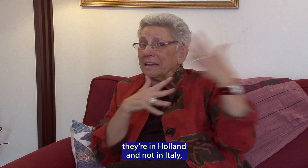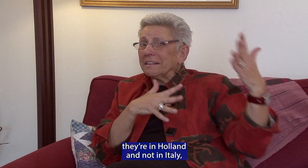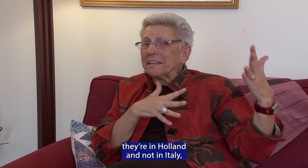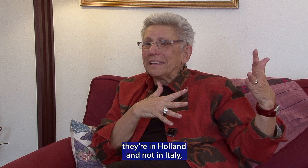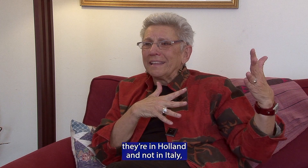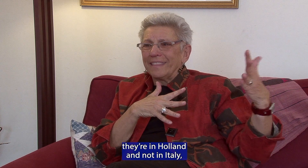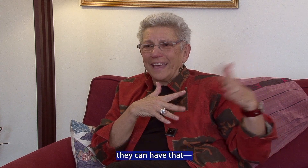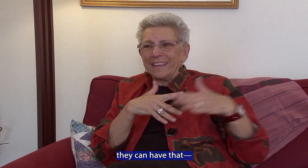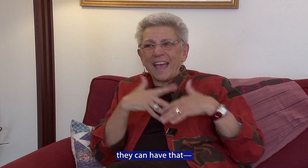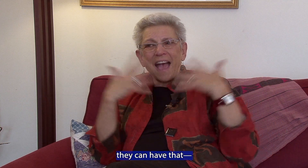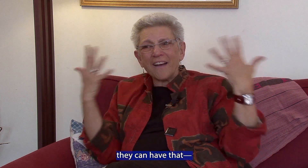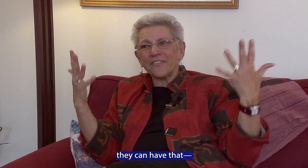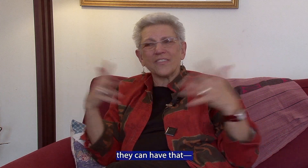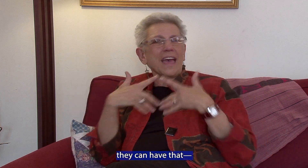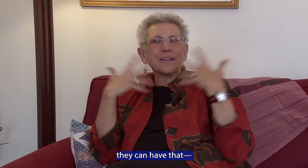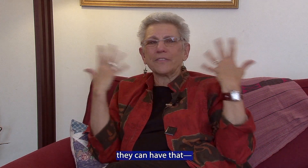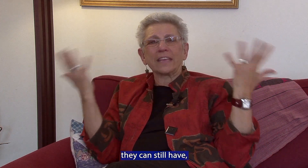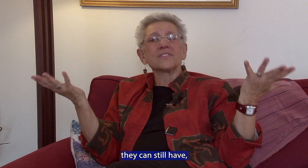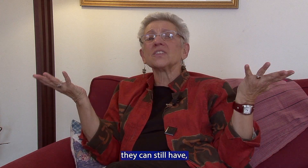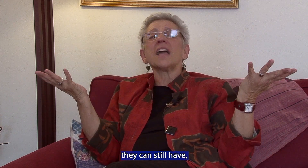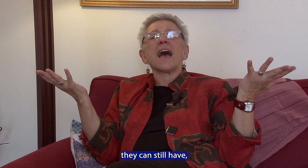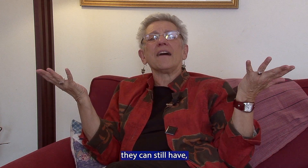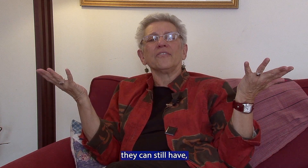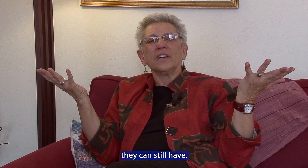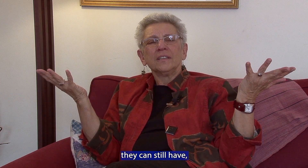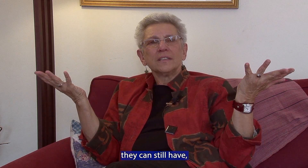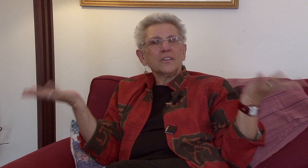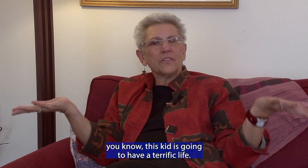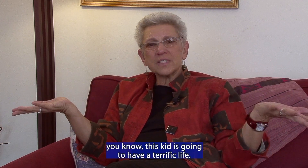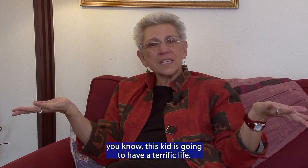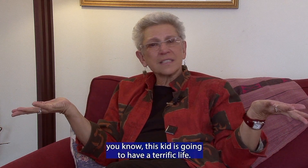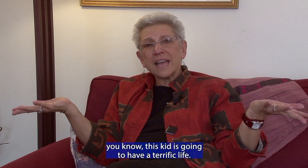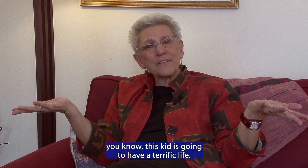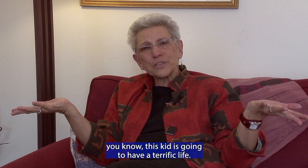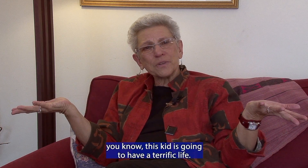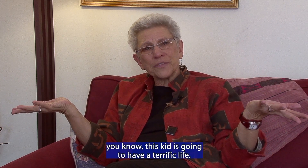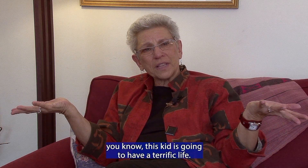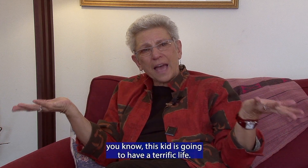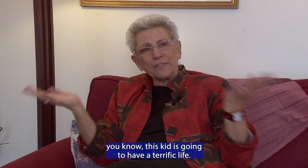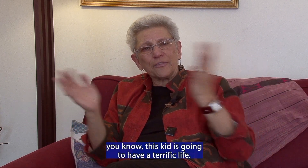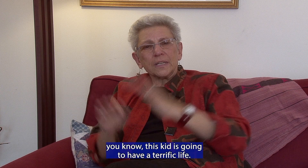Italy, they can still have, this kid's going to have a terrific life.